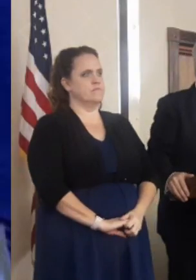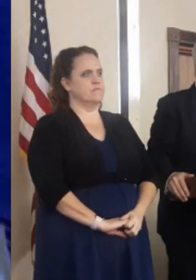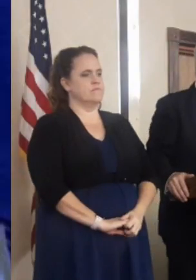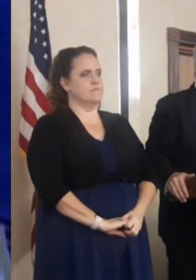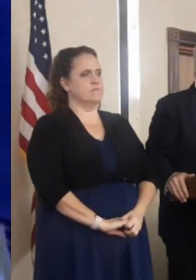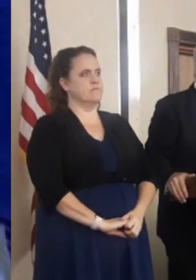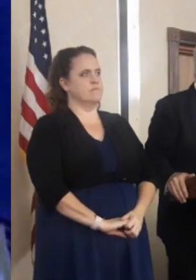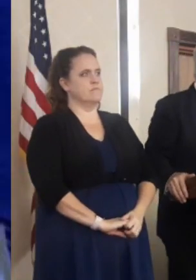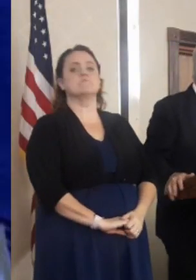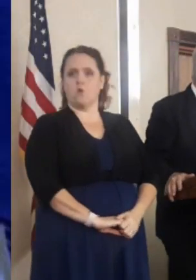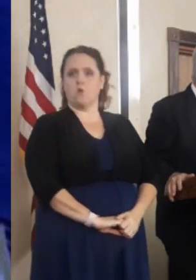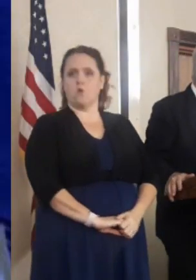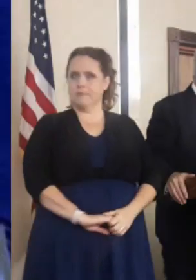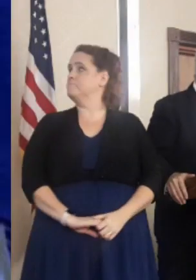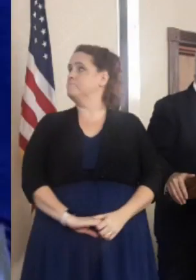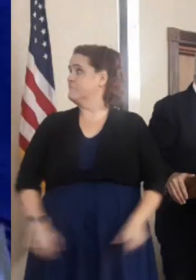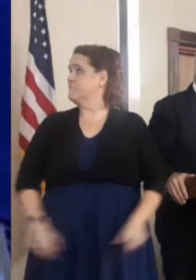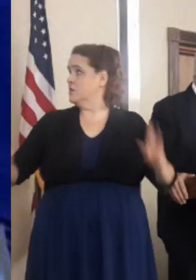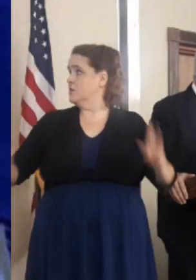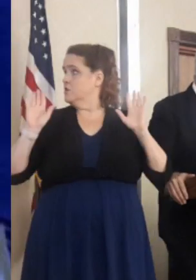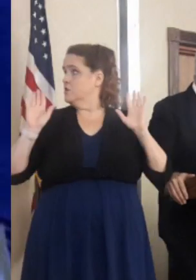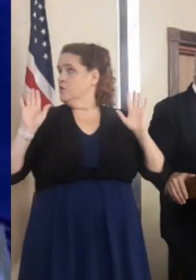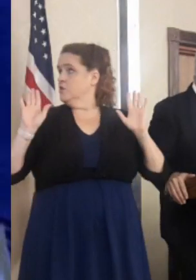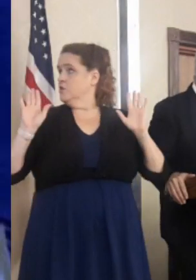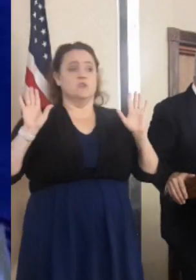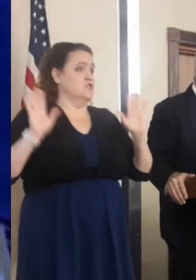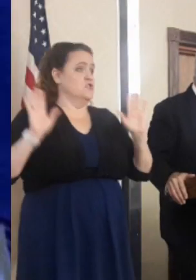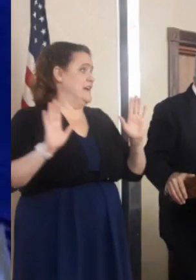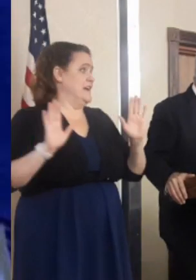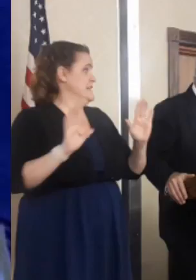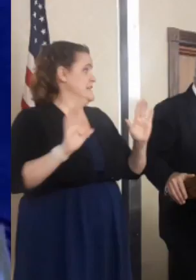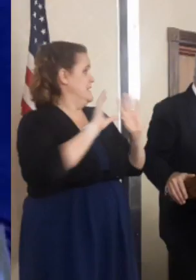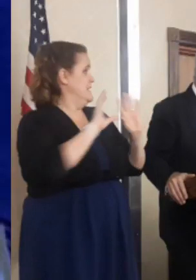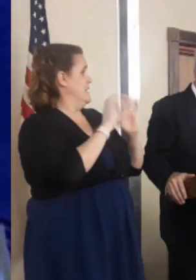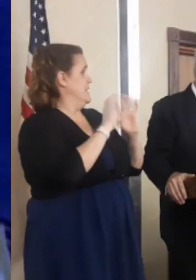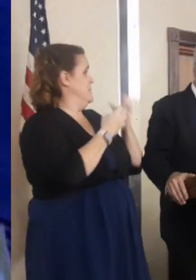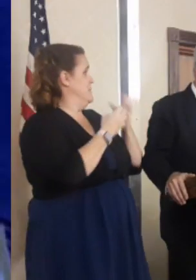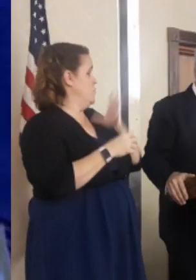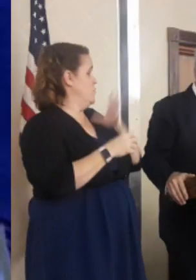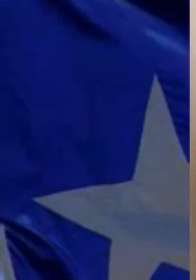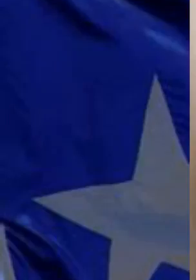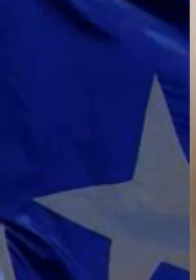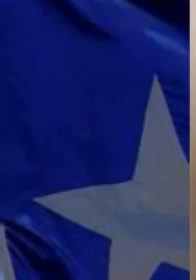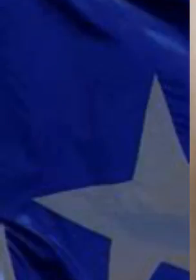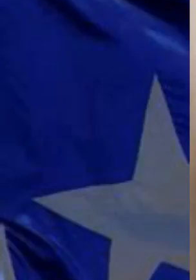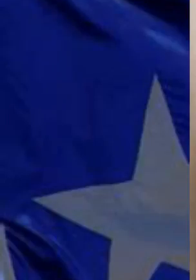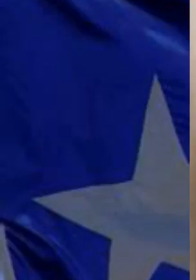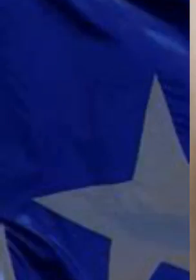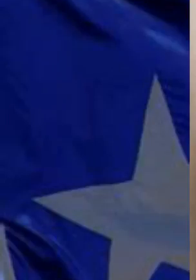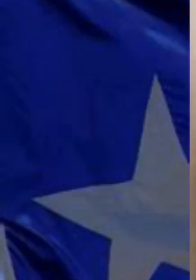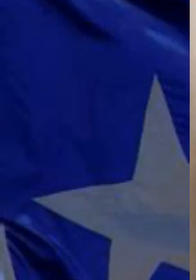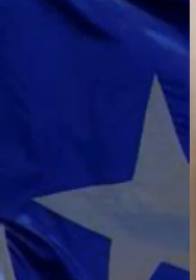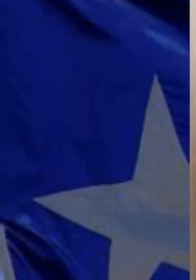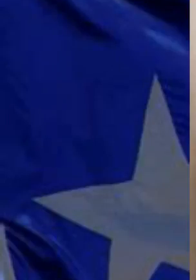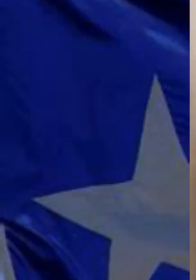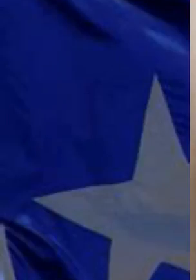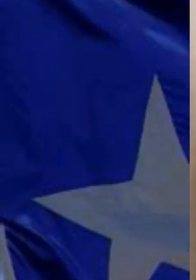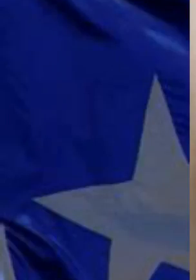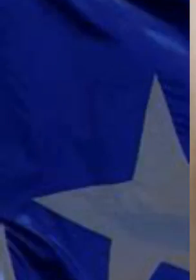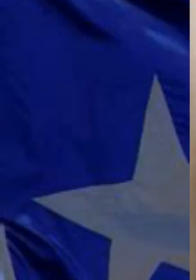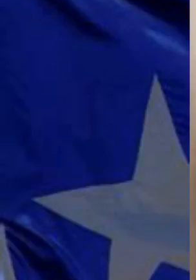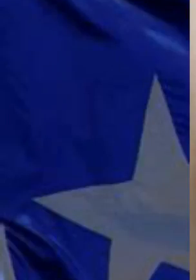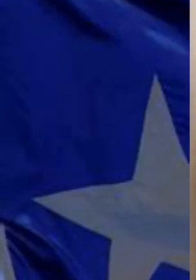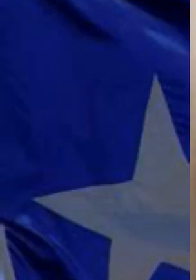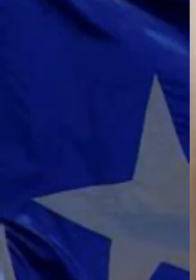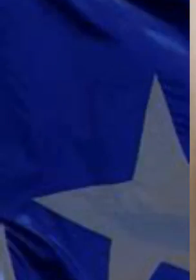Okay, so great. The committee woman from 29 has requested, and I'm happy to nominate her